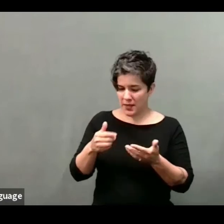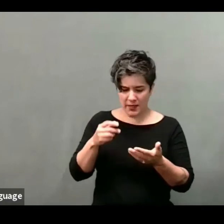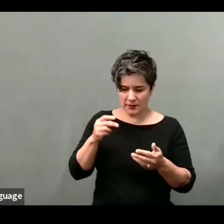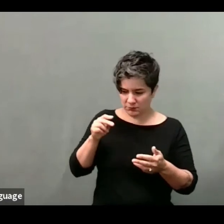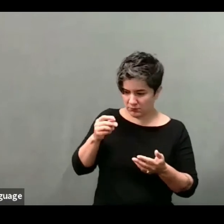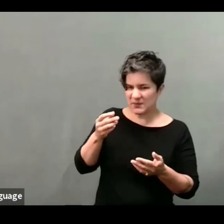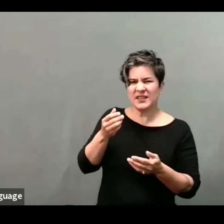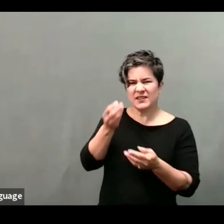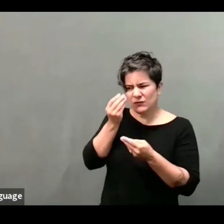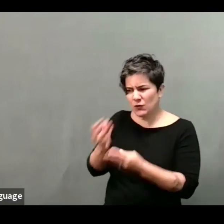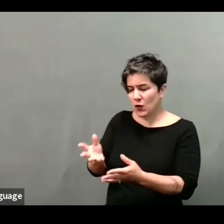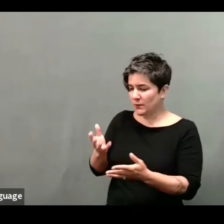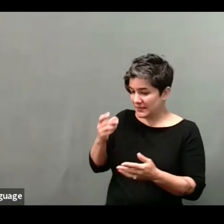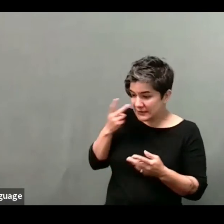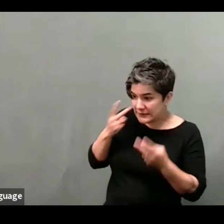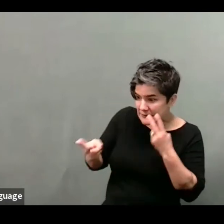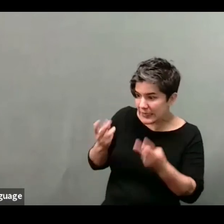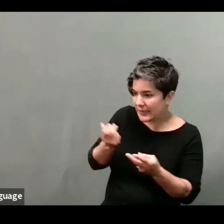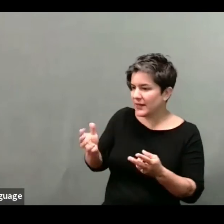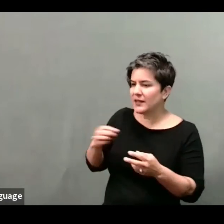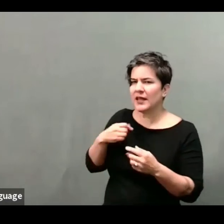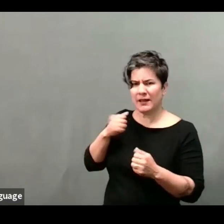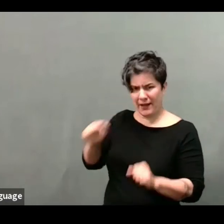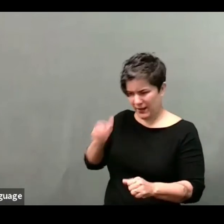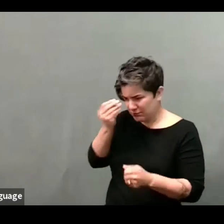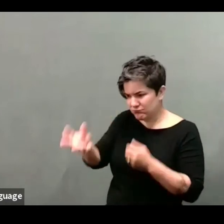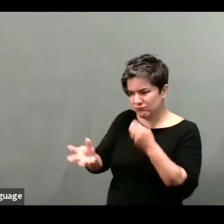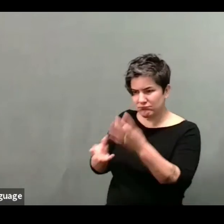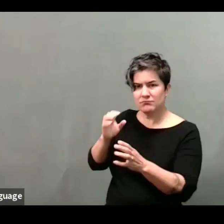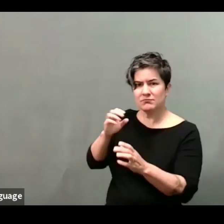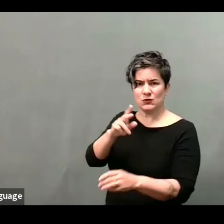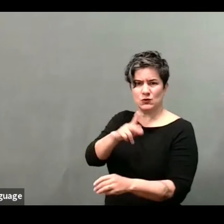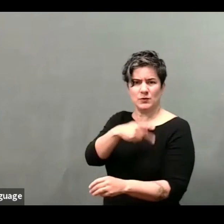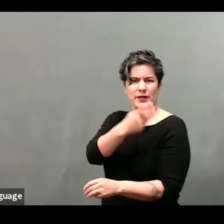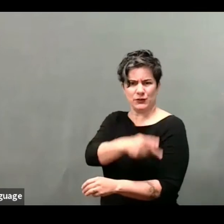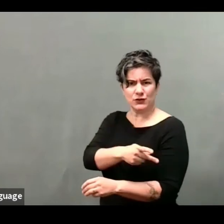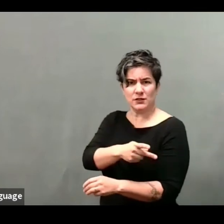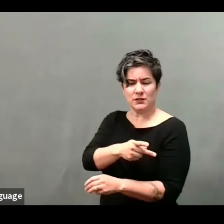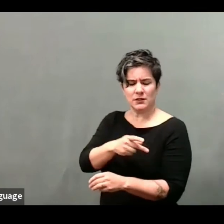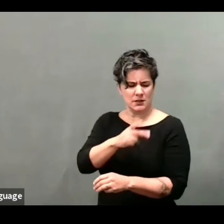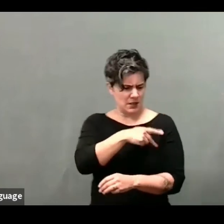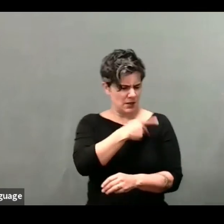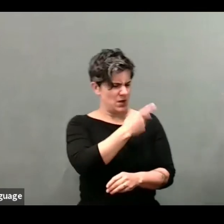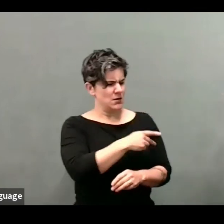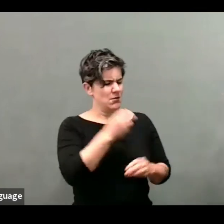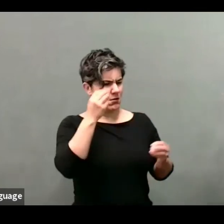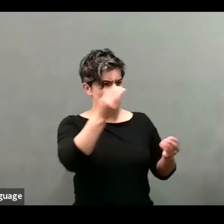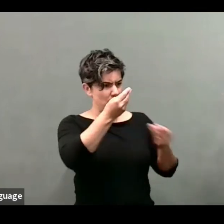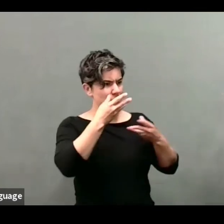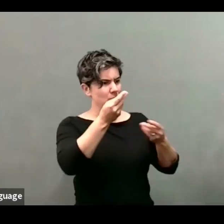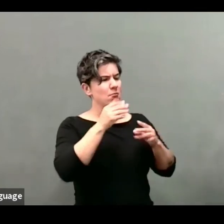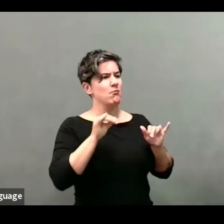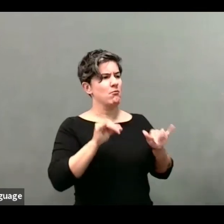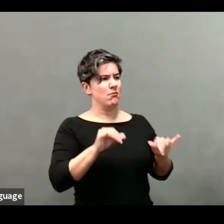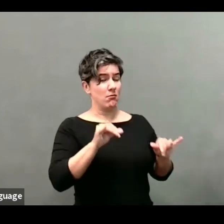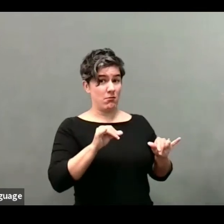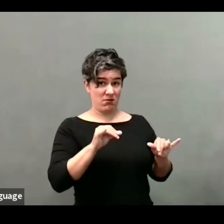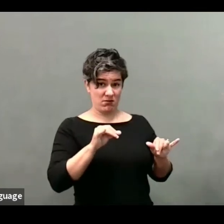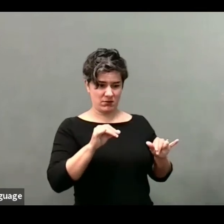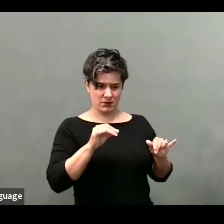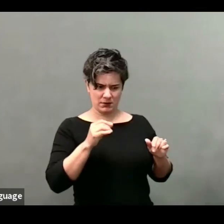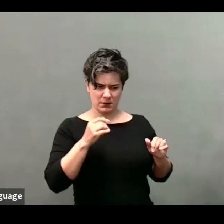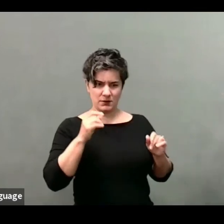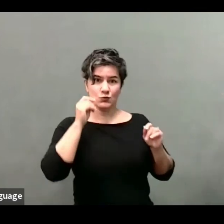they see on the patient's body with the patient. And the patient can then determine, based on whether those findings